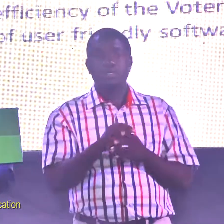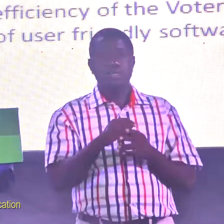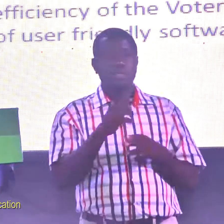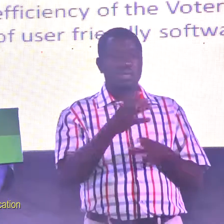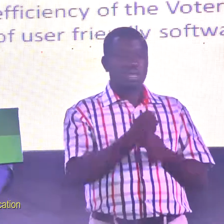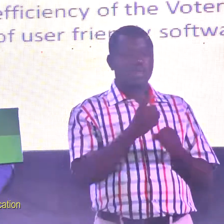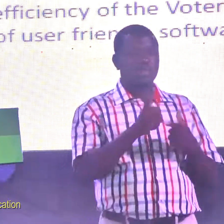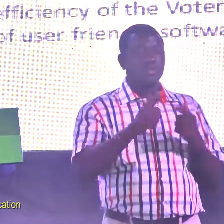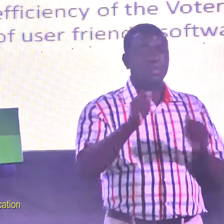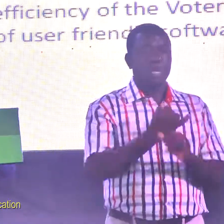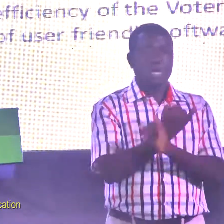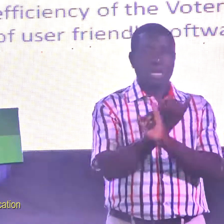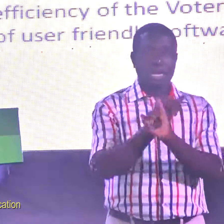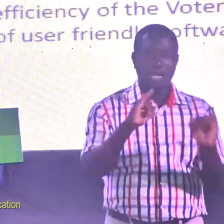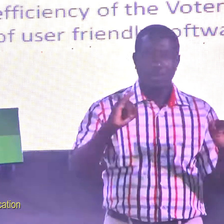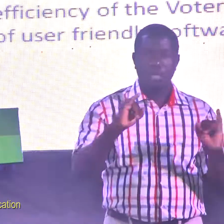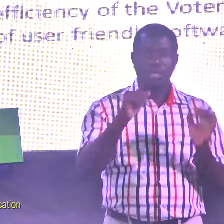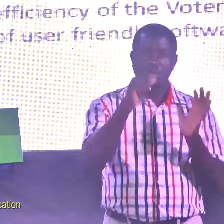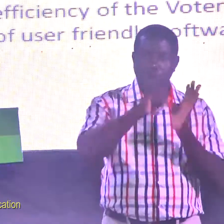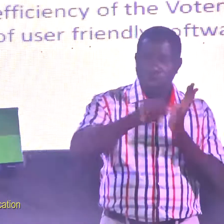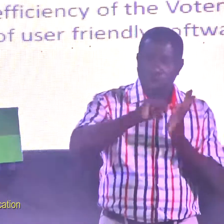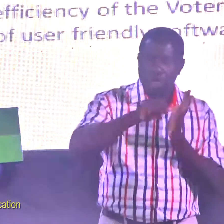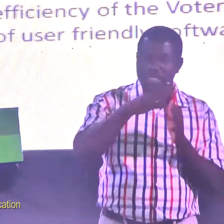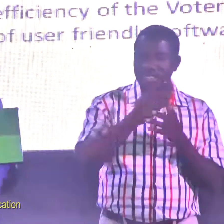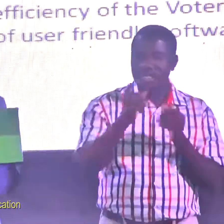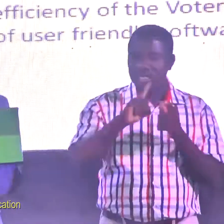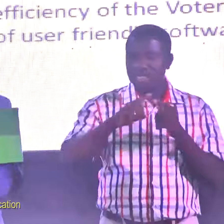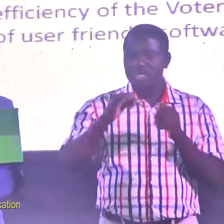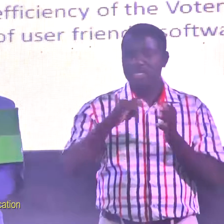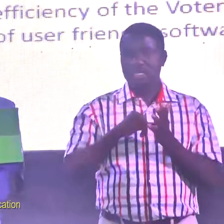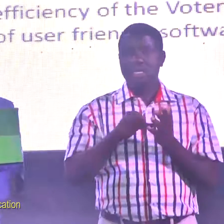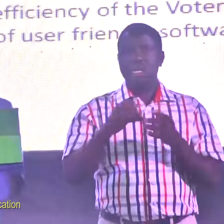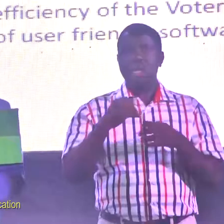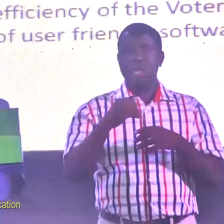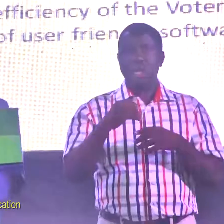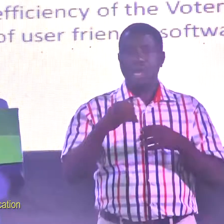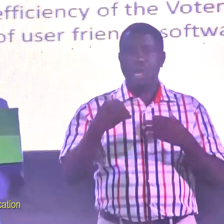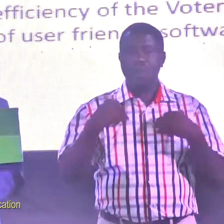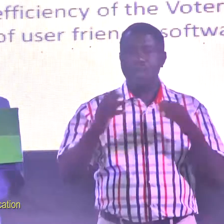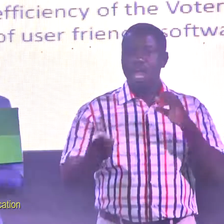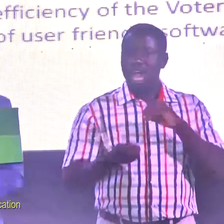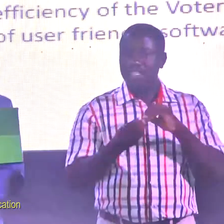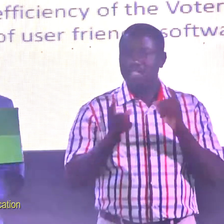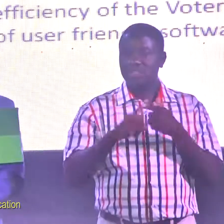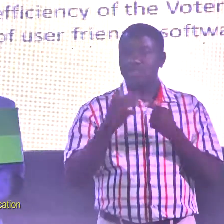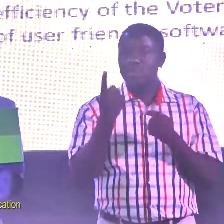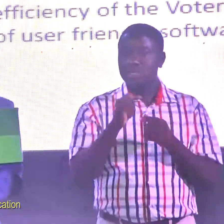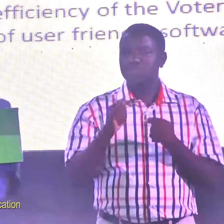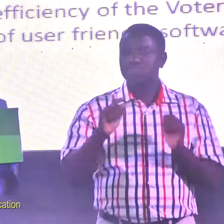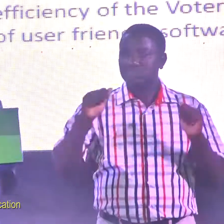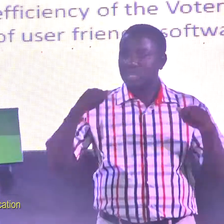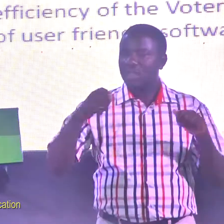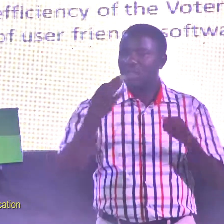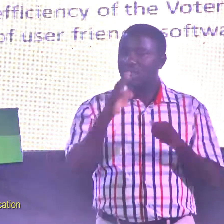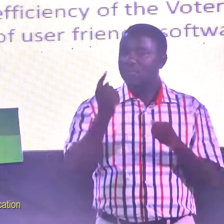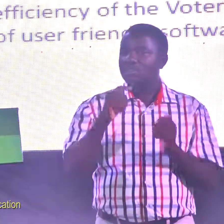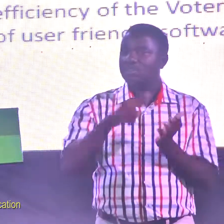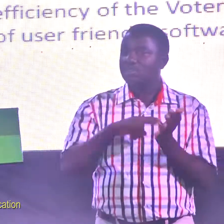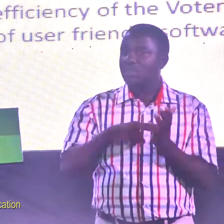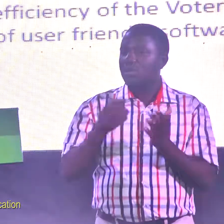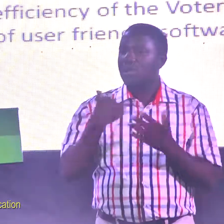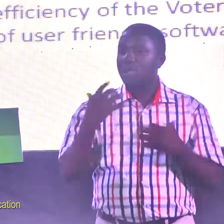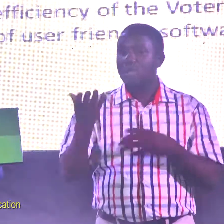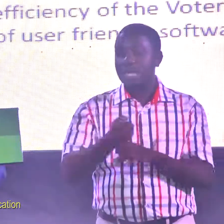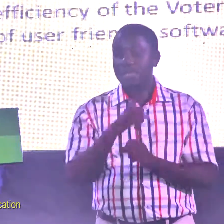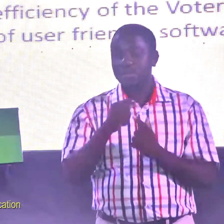audit, and the audit exercise added to the credibility of the register. We managed to capture over